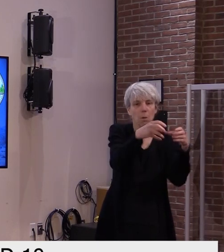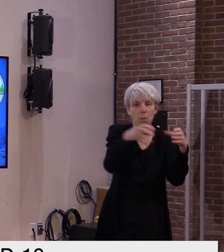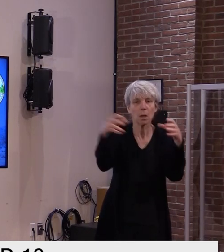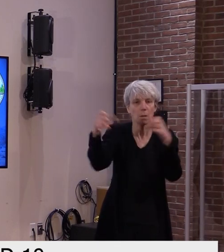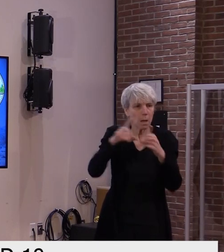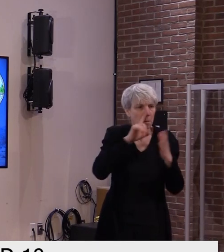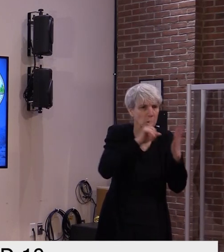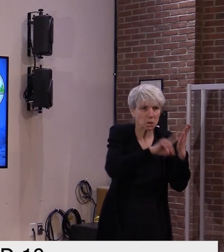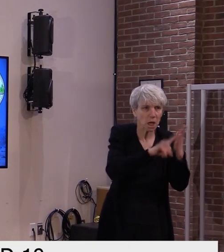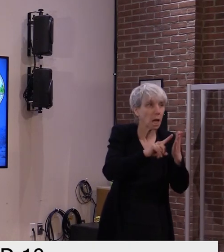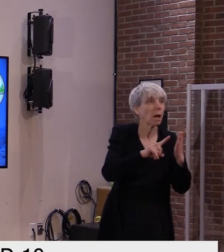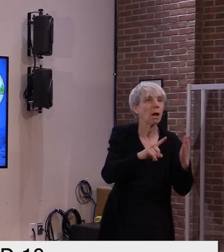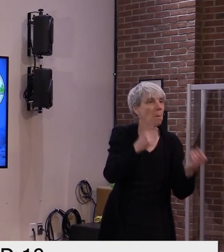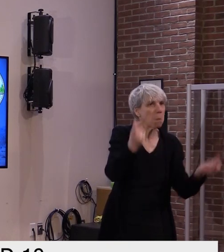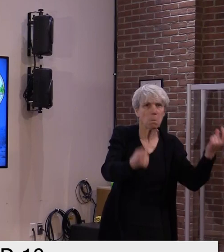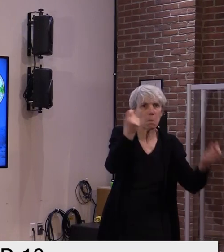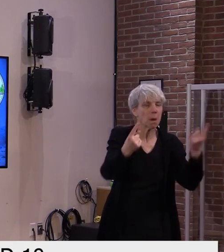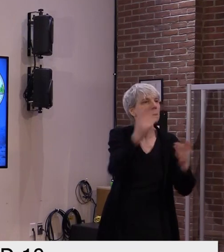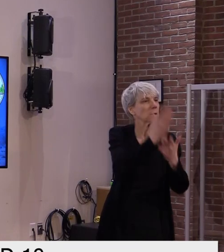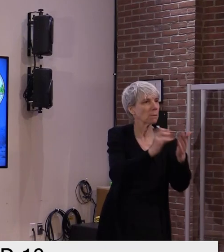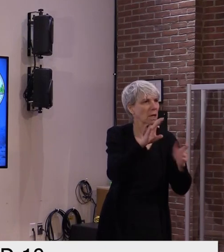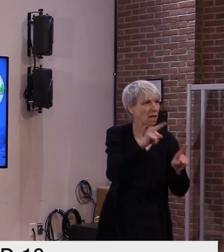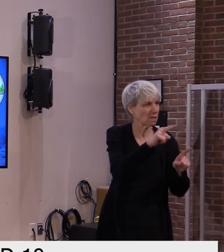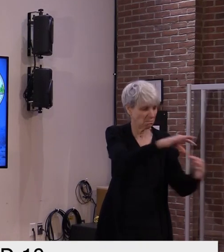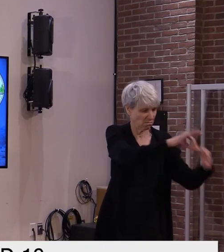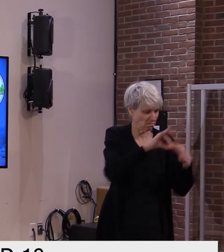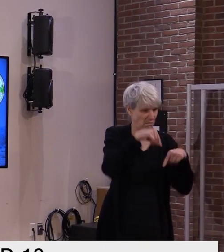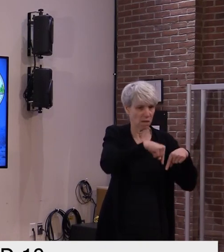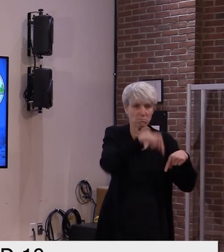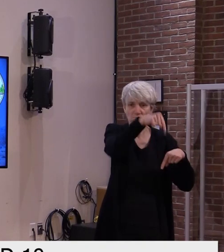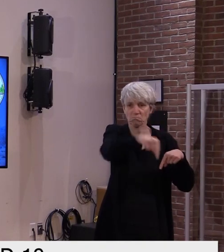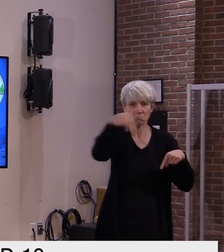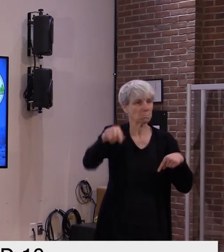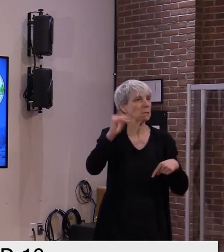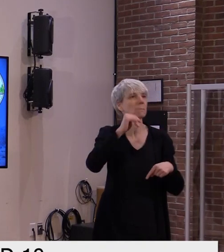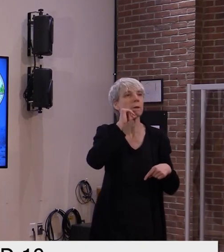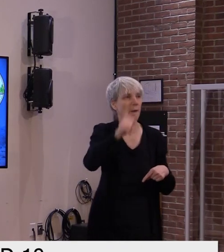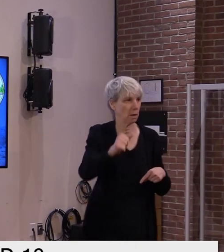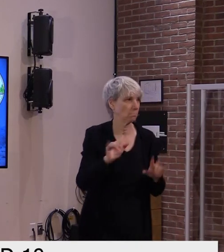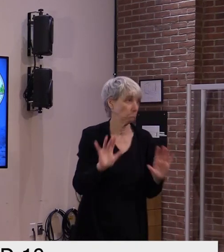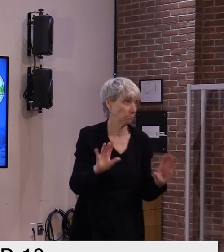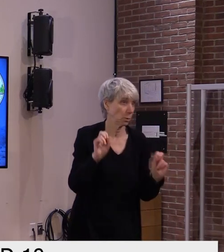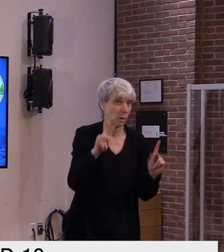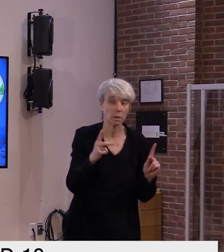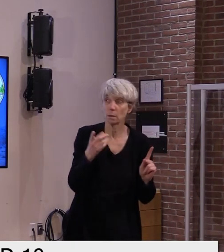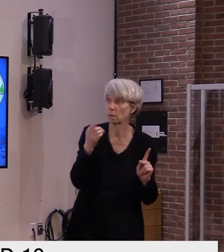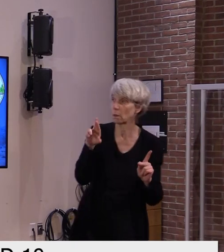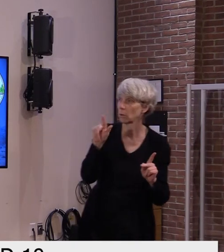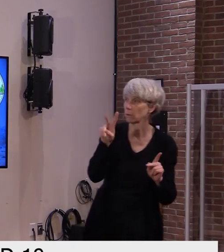trusted family. But there is more community spread, as Dr. Levine has said. Dr. Levine?